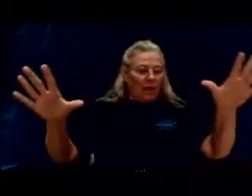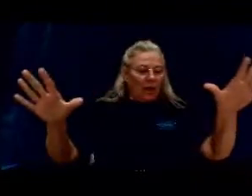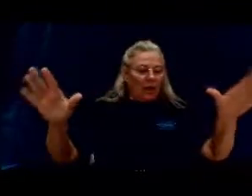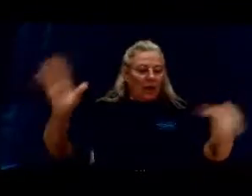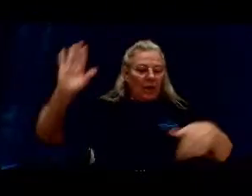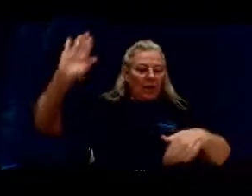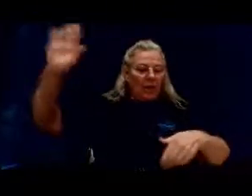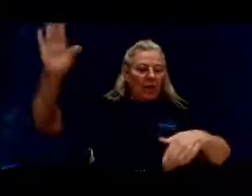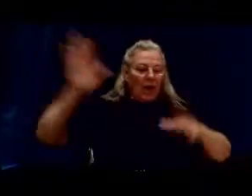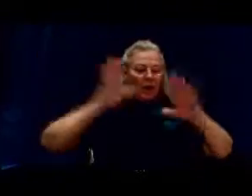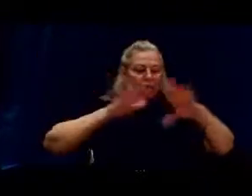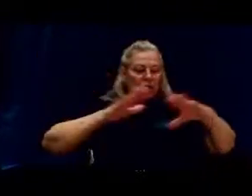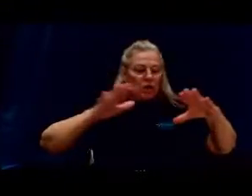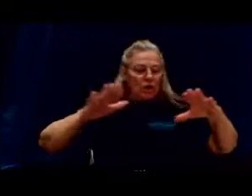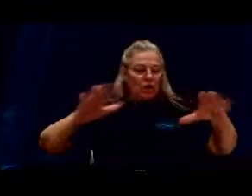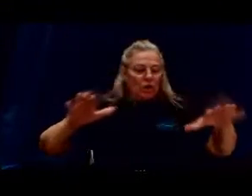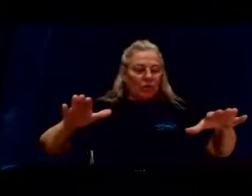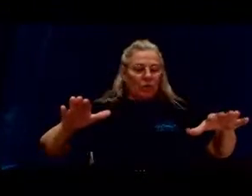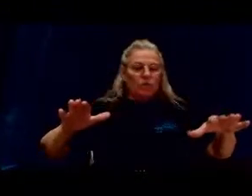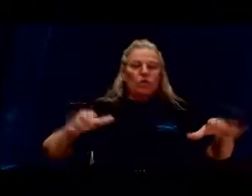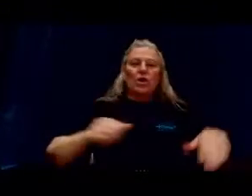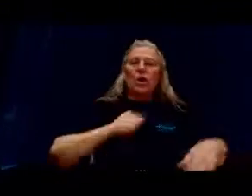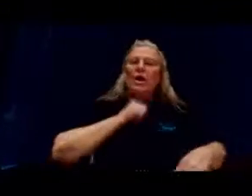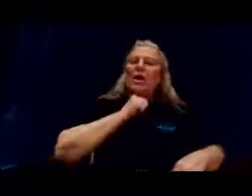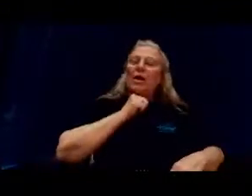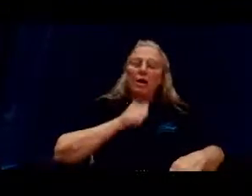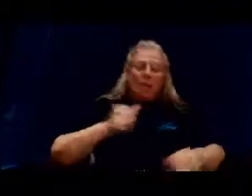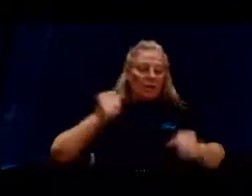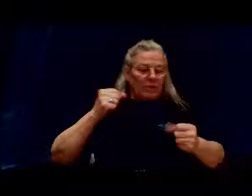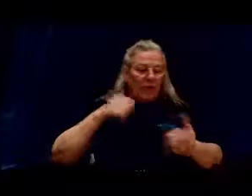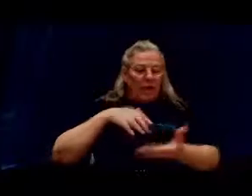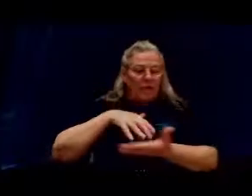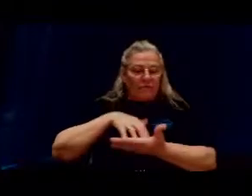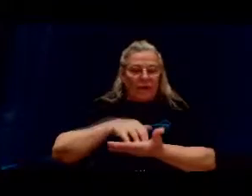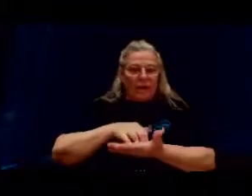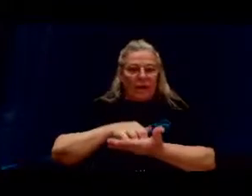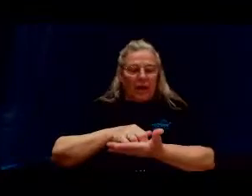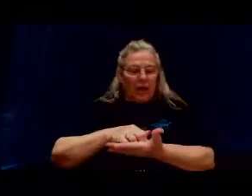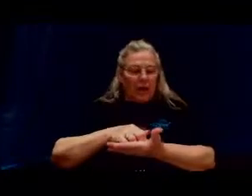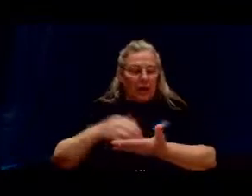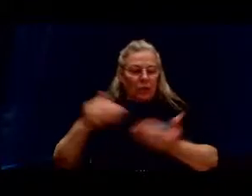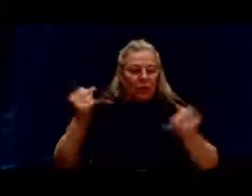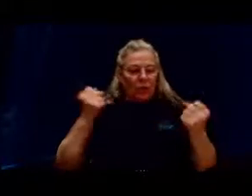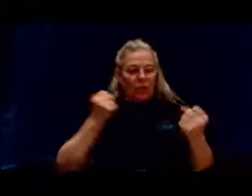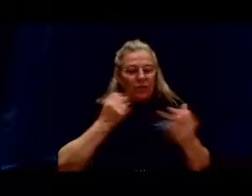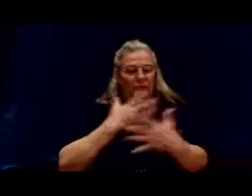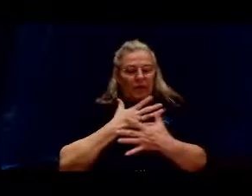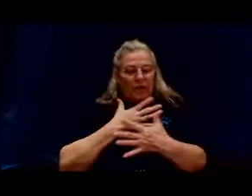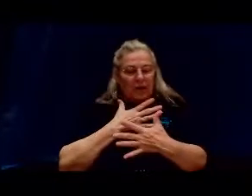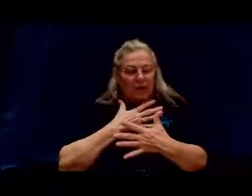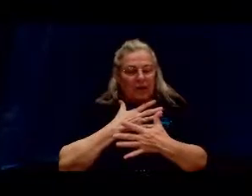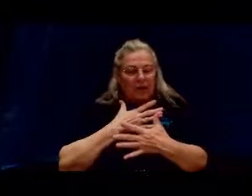light. Thy children shall not faint nor